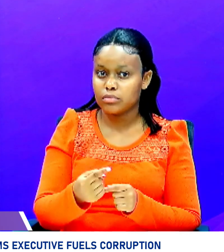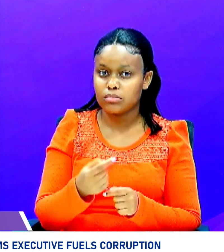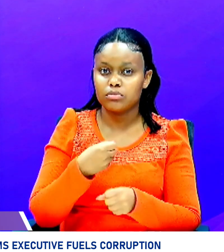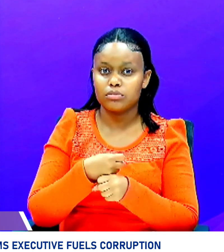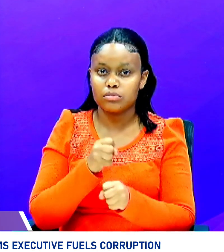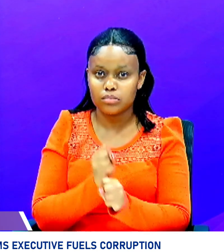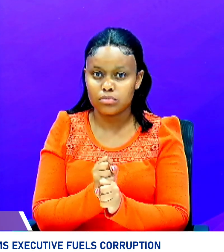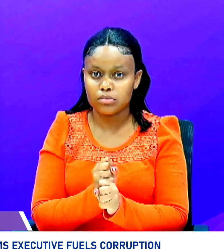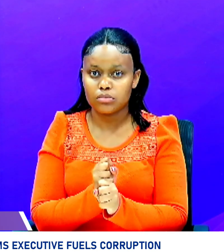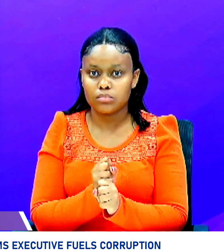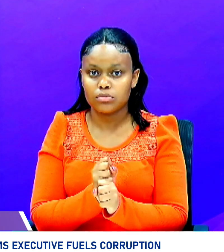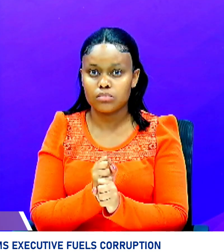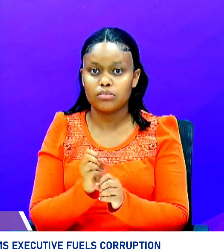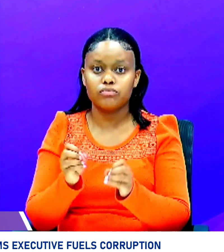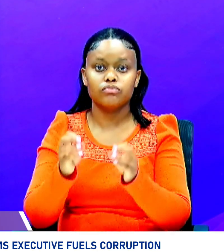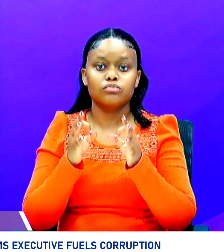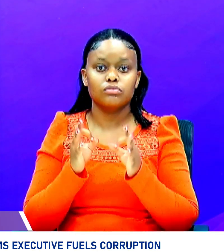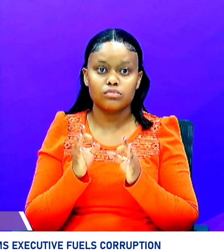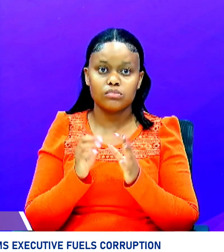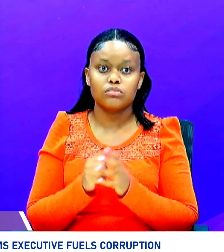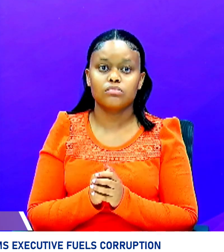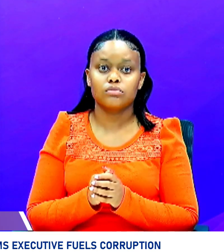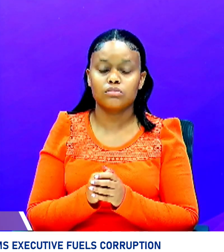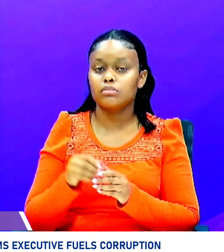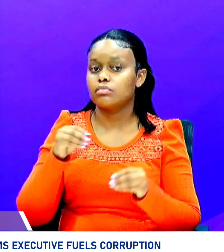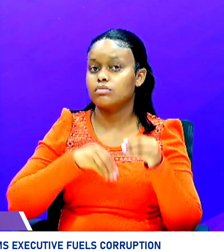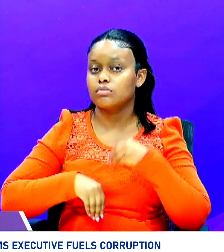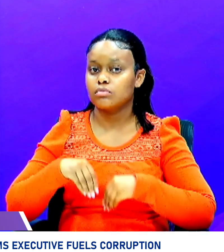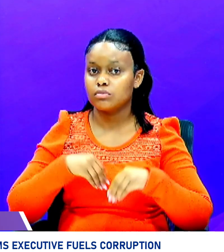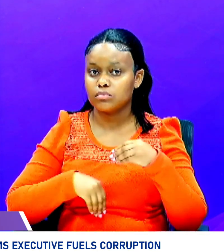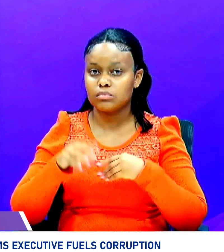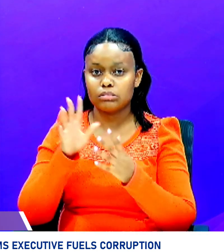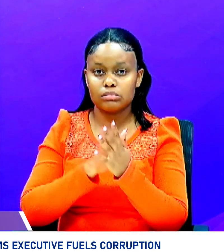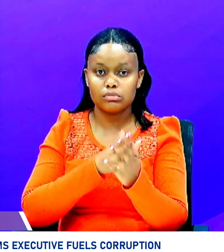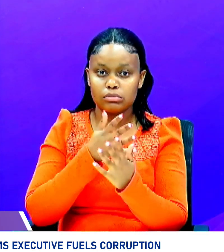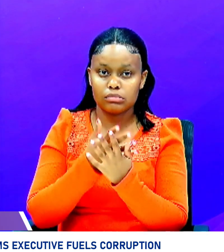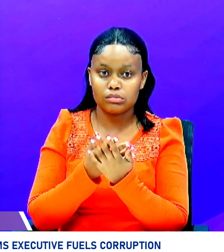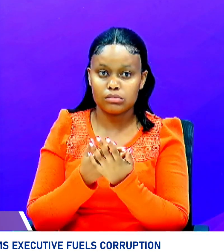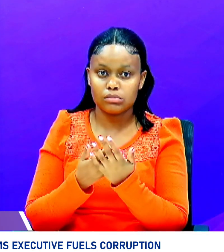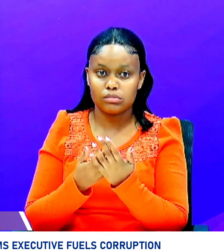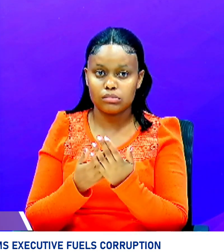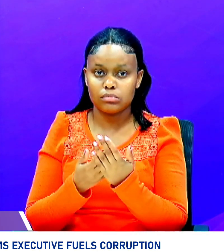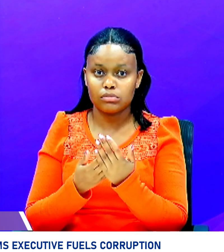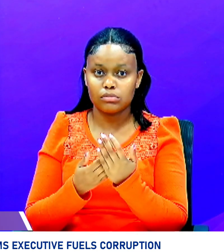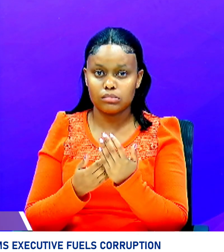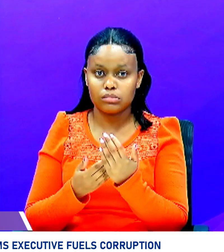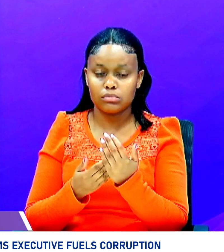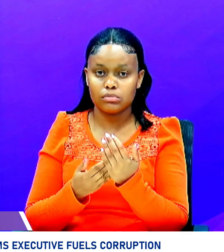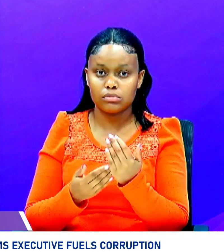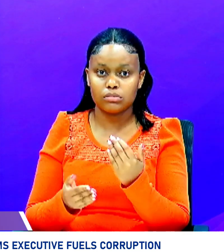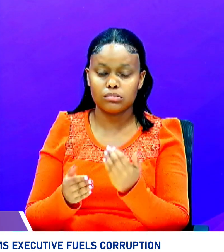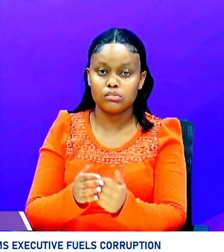executive, which controls state resources. He said this makes the presidency and